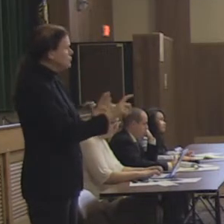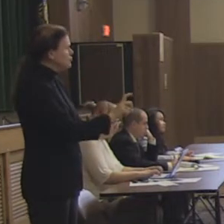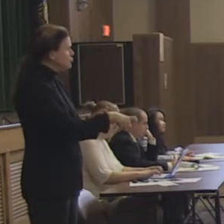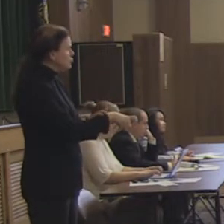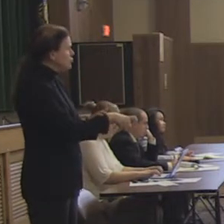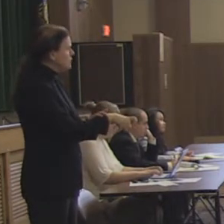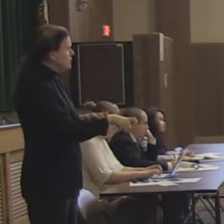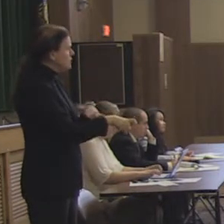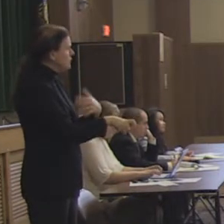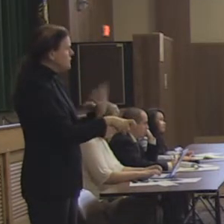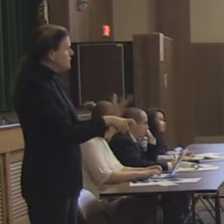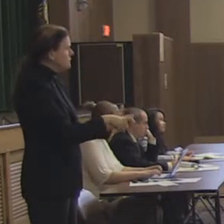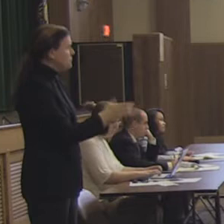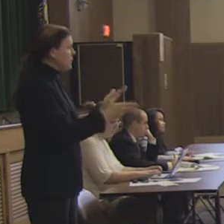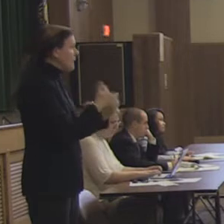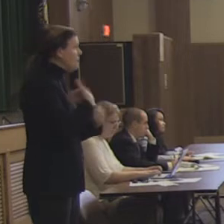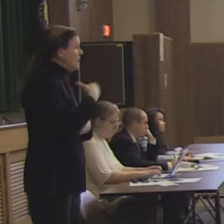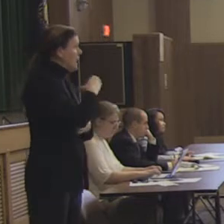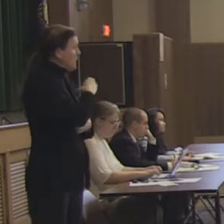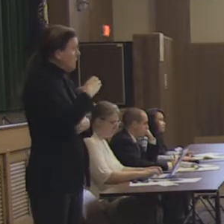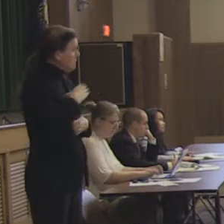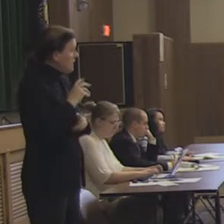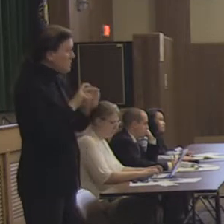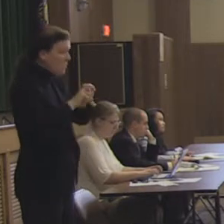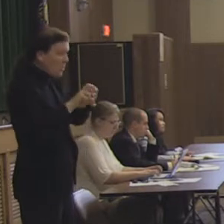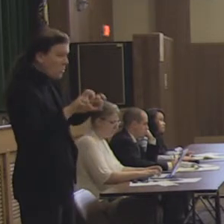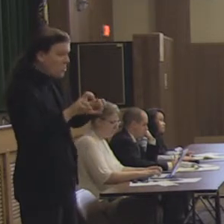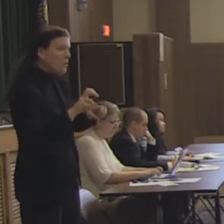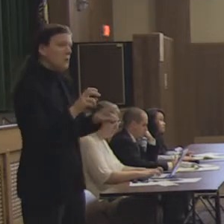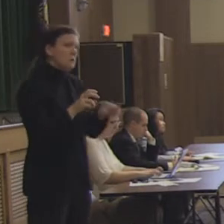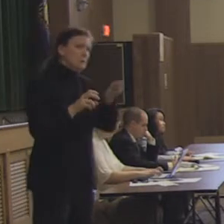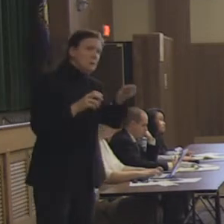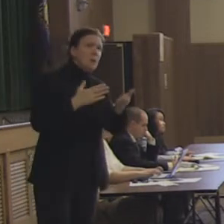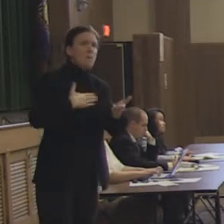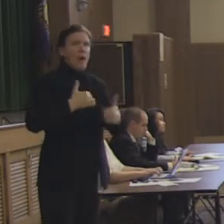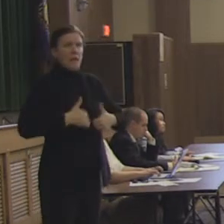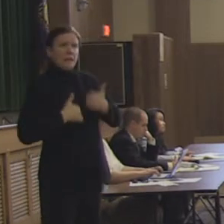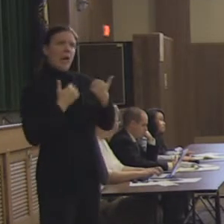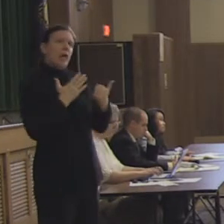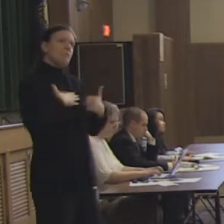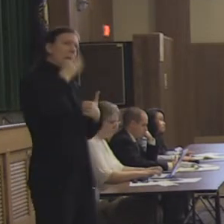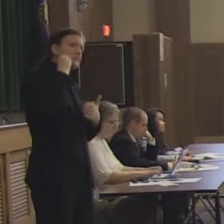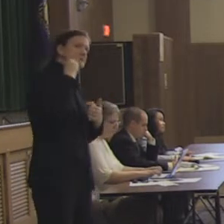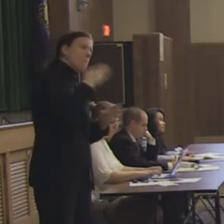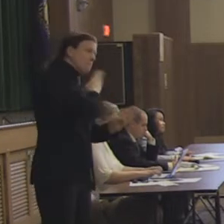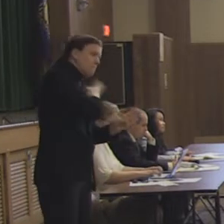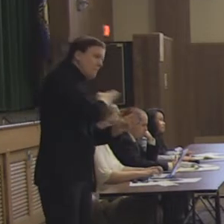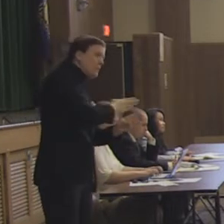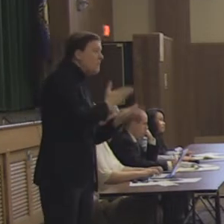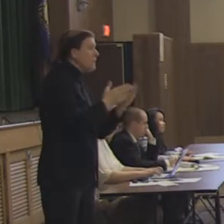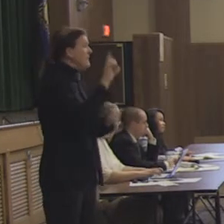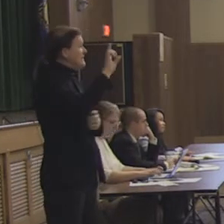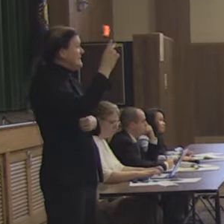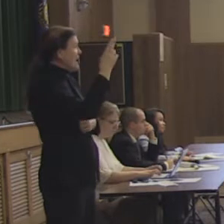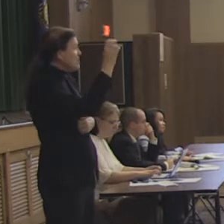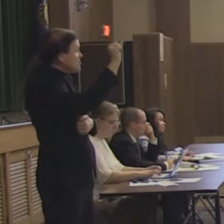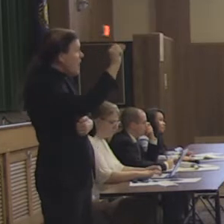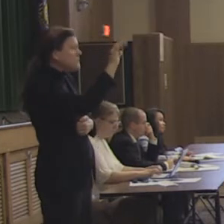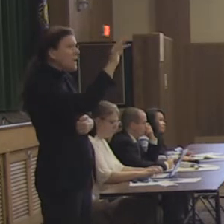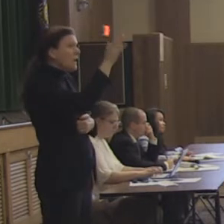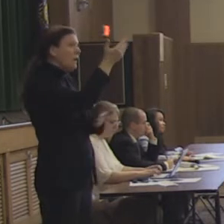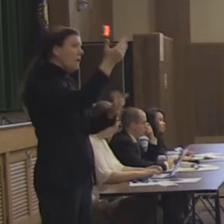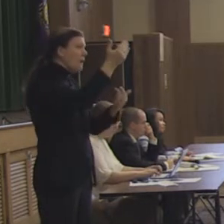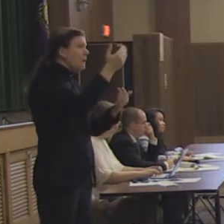a committee of talking about certain files from Health and Human Services, Department of Corrections,